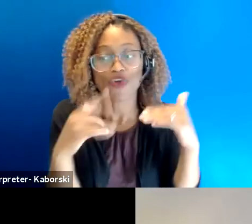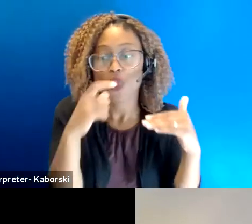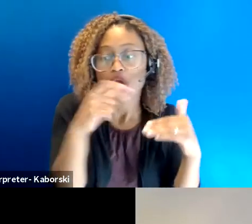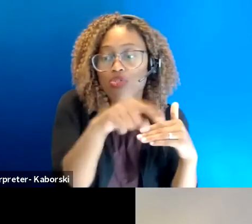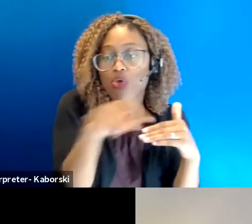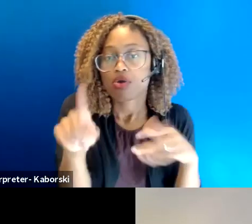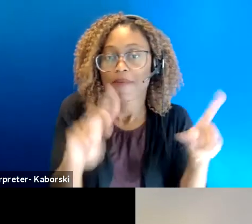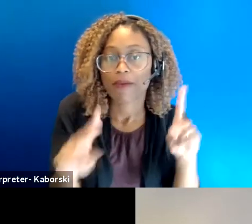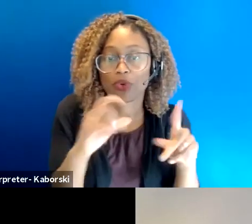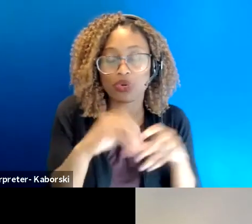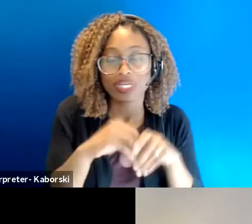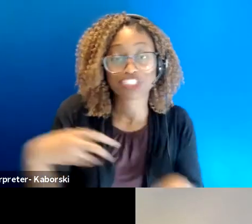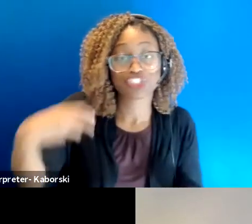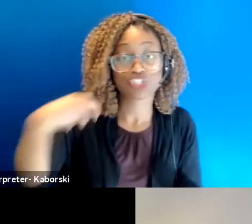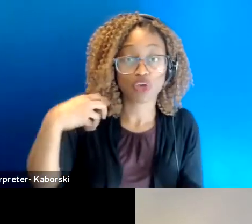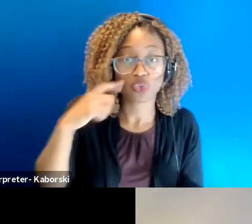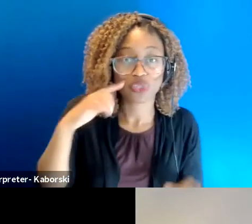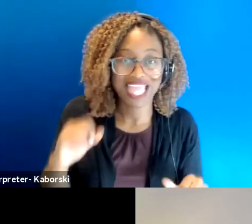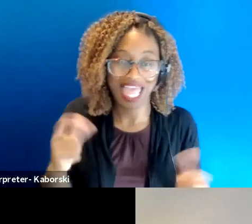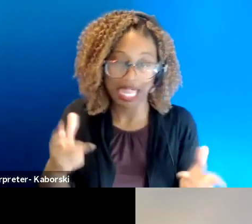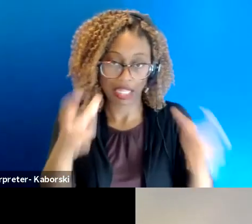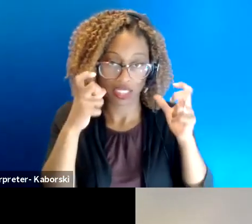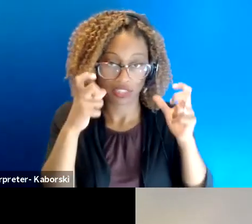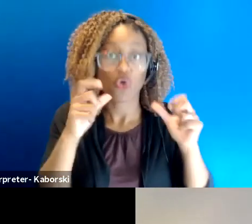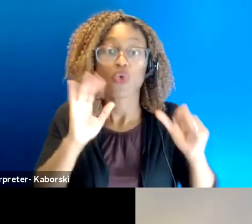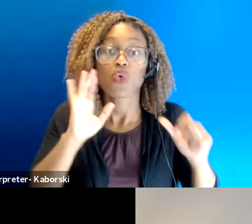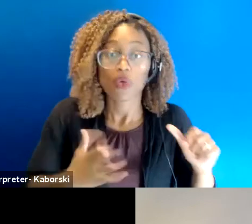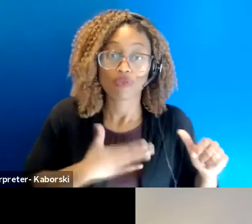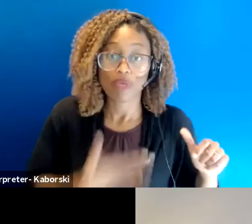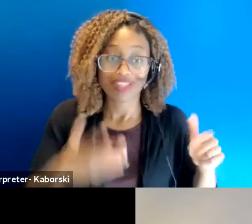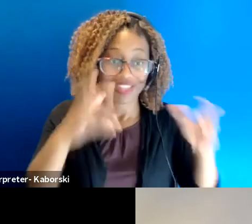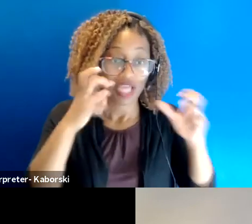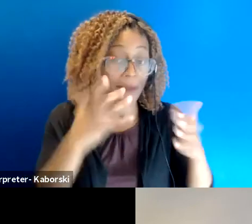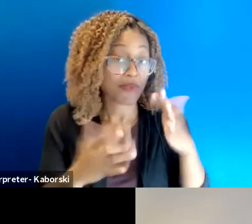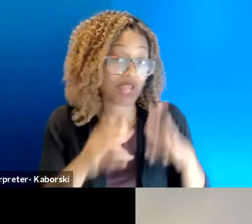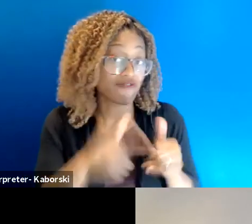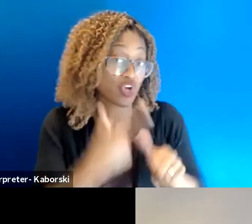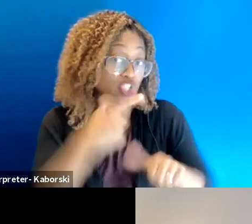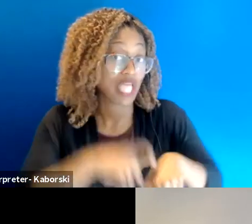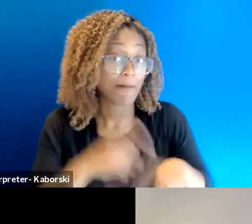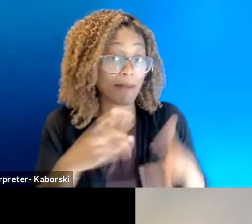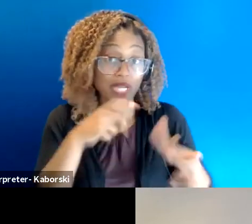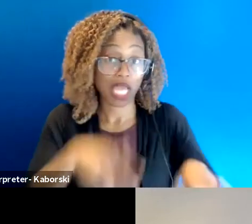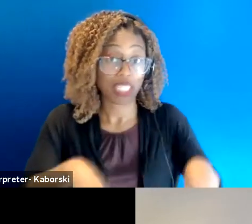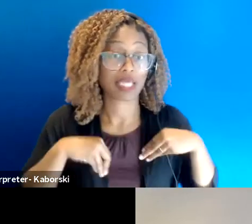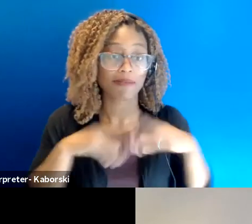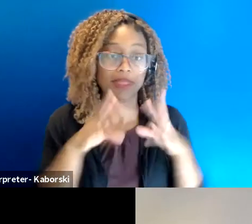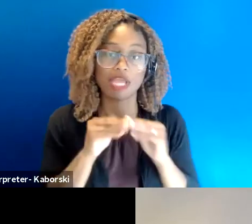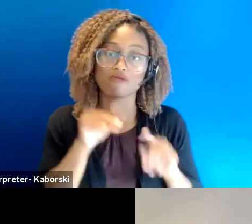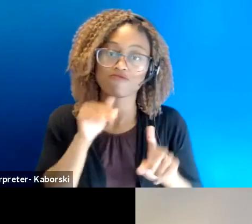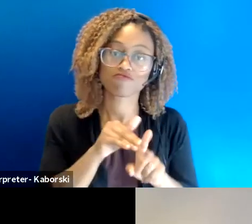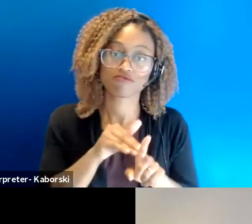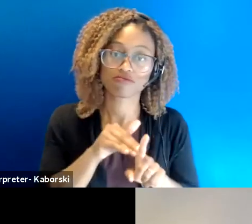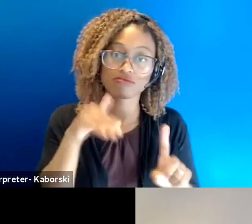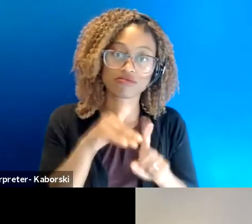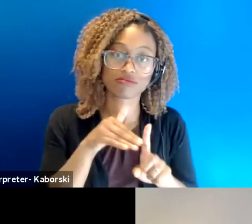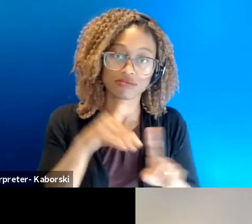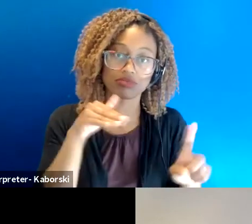that will listen. And they might not listen to you at first. They might not take a meeting, just keep bugging